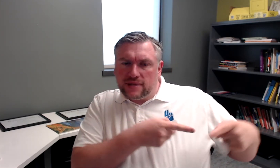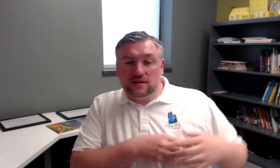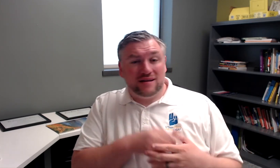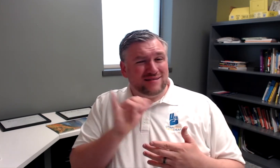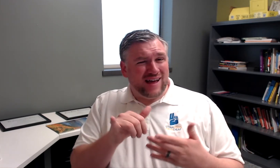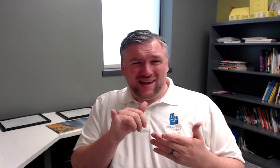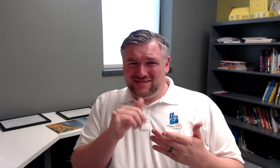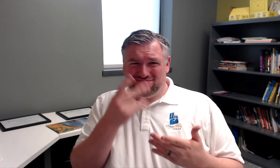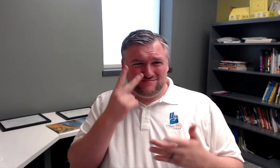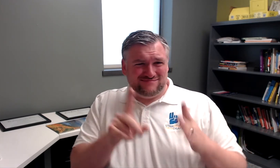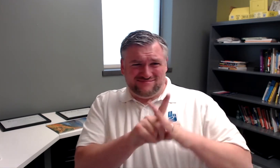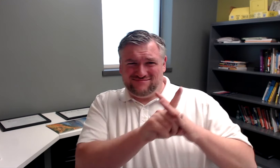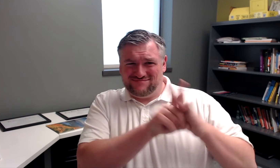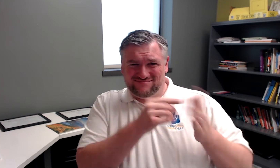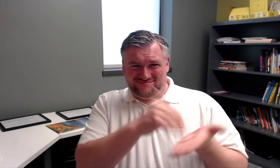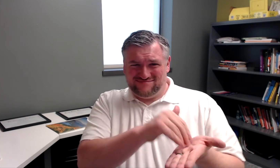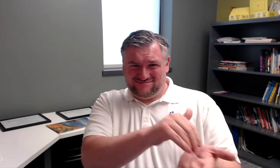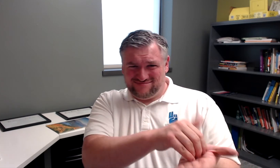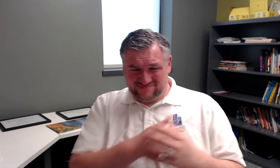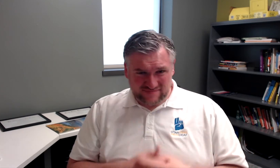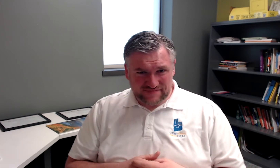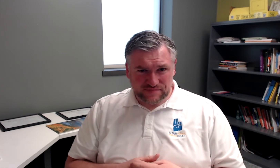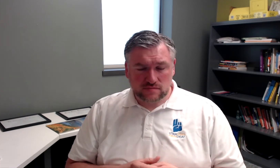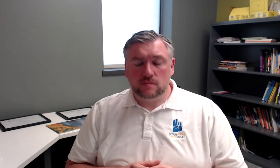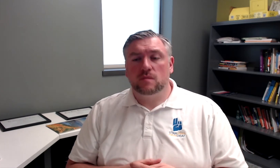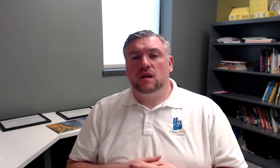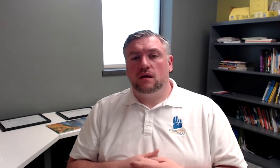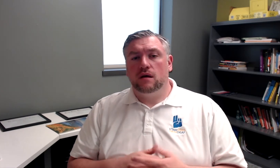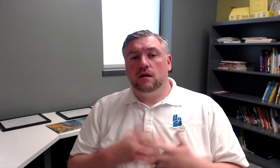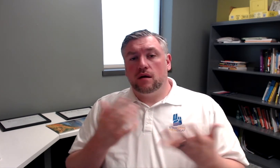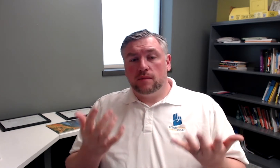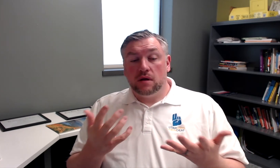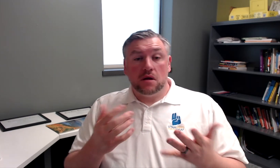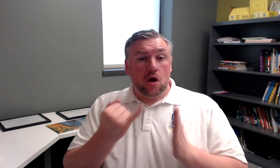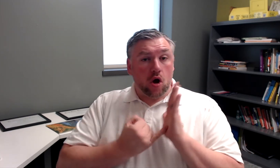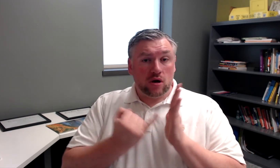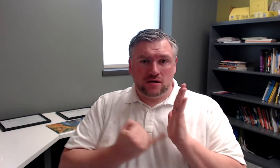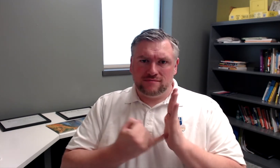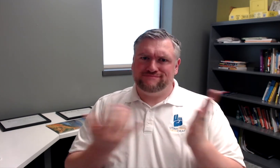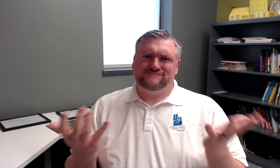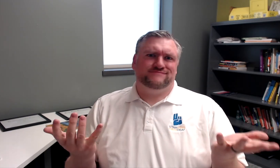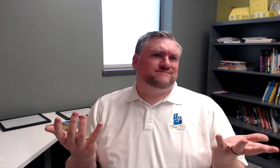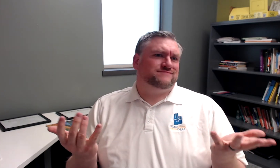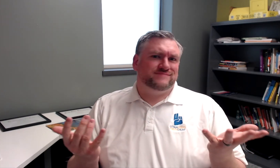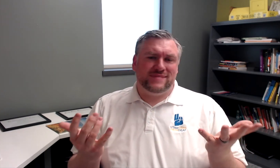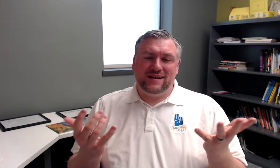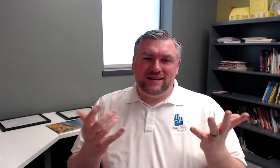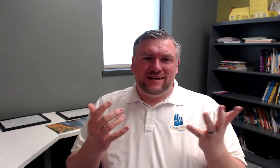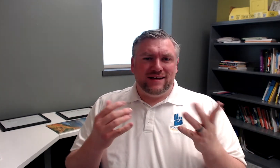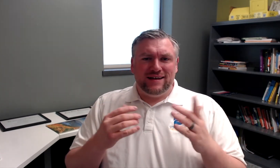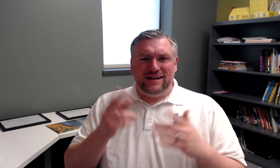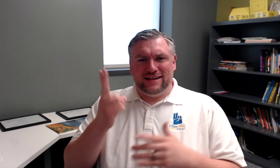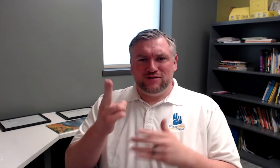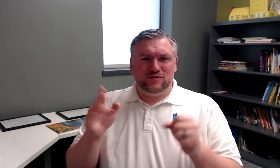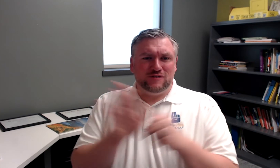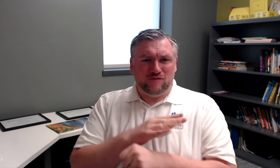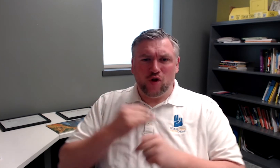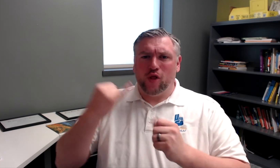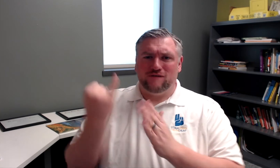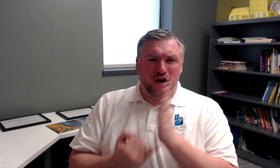scientists? What happened? You can see that show up in history class so easily. Art. Oh my goodness, history